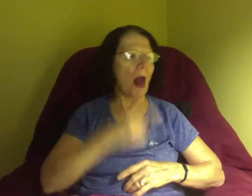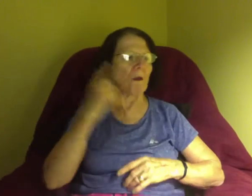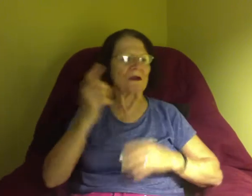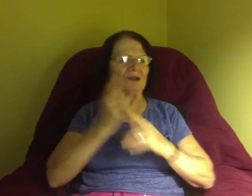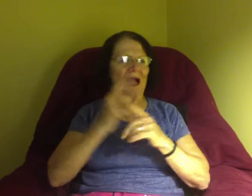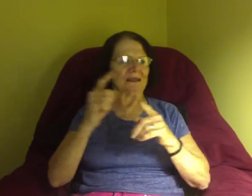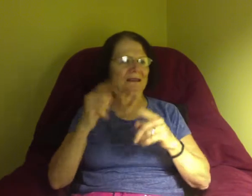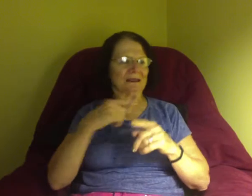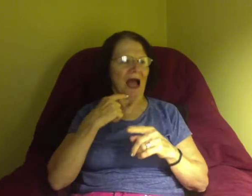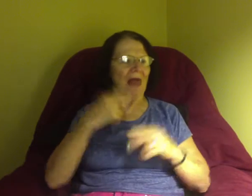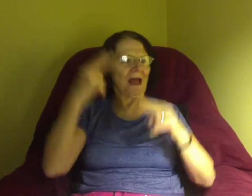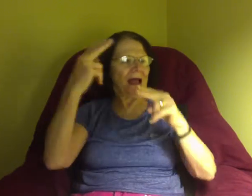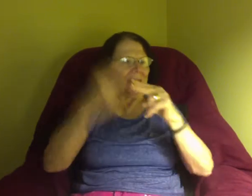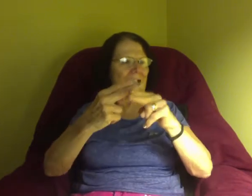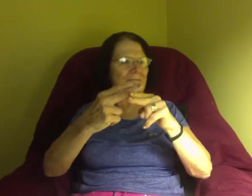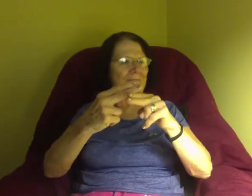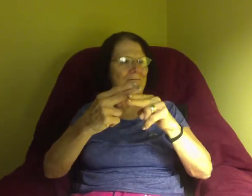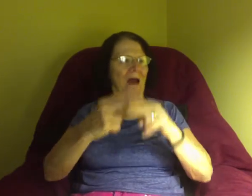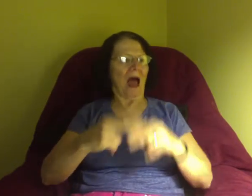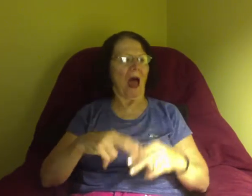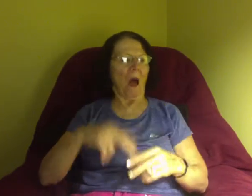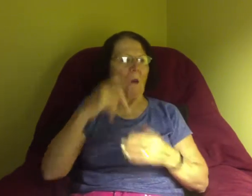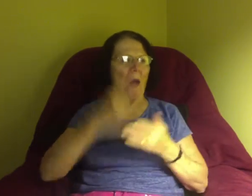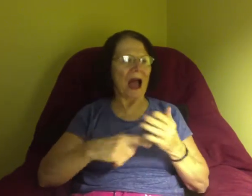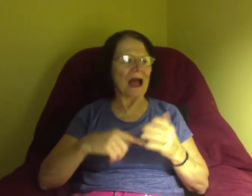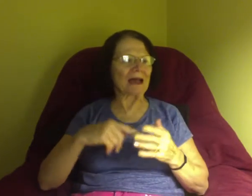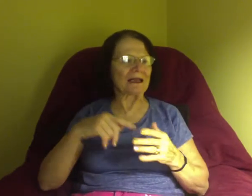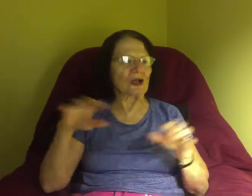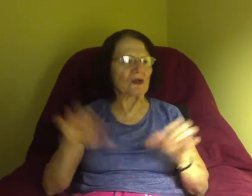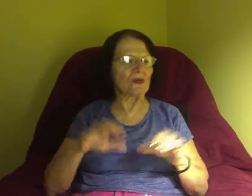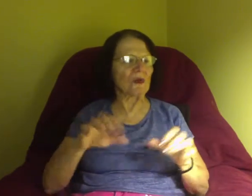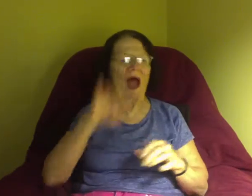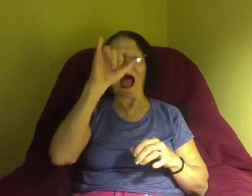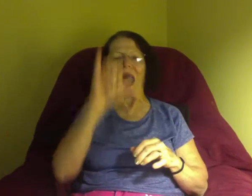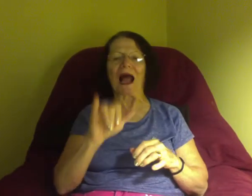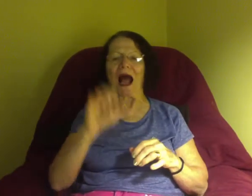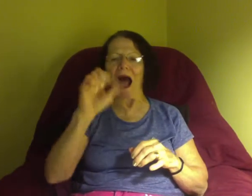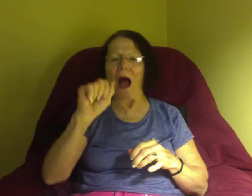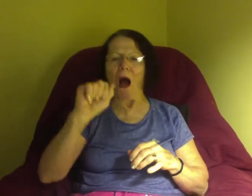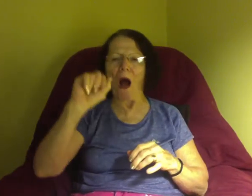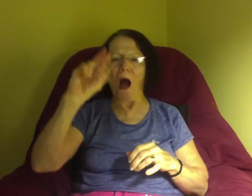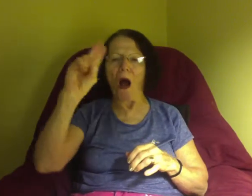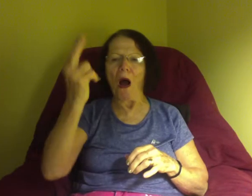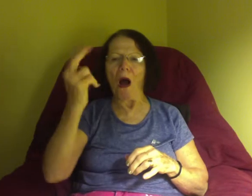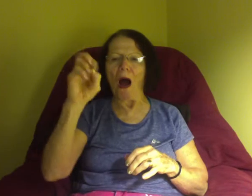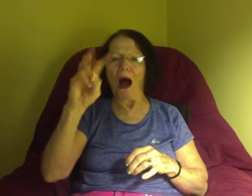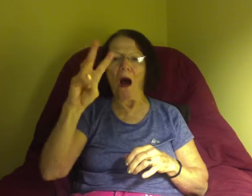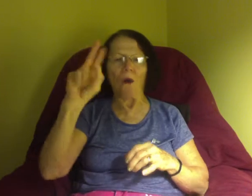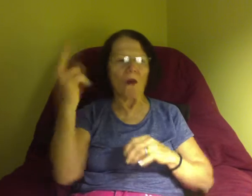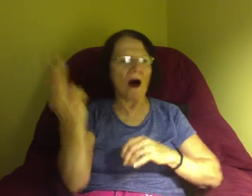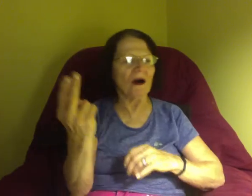that got left by a shoe and a rock